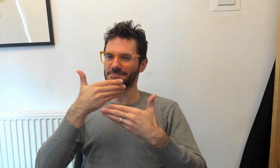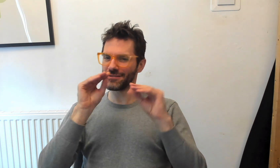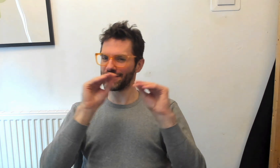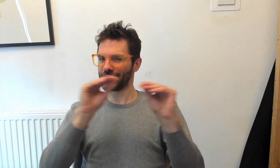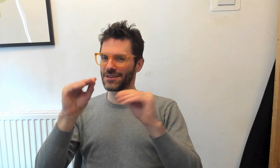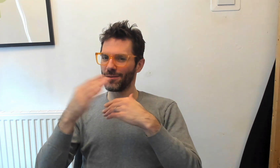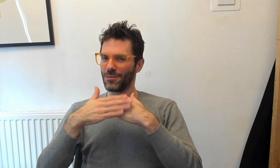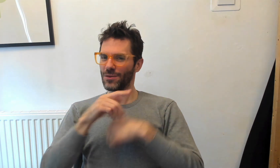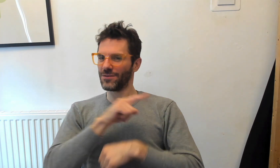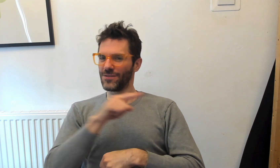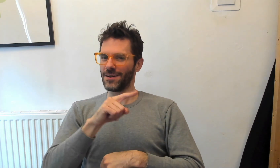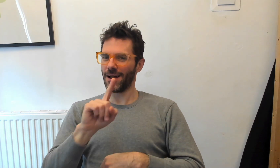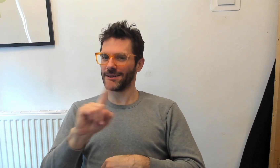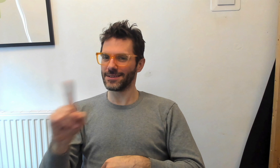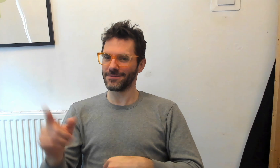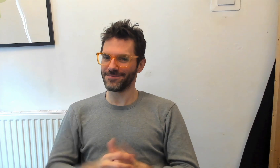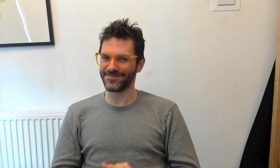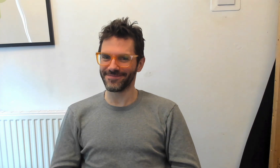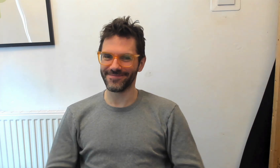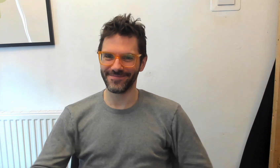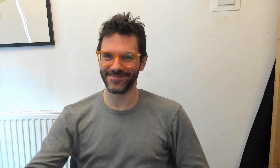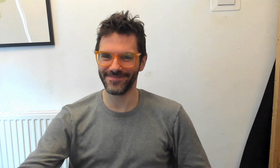And we will look at that more a little later on.